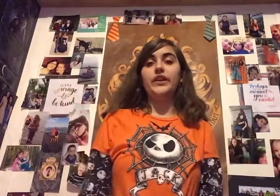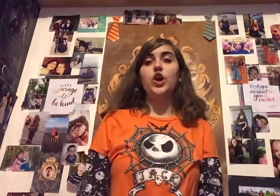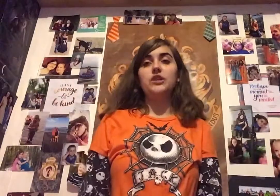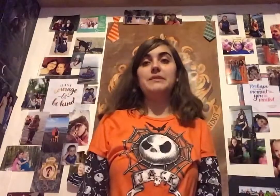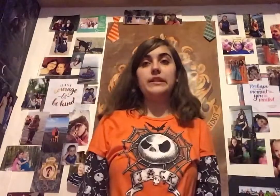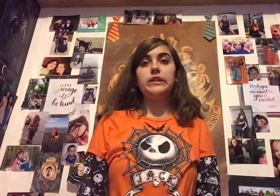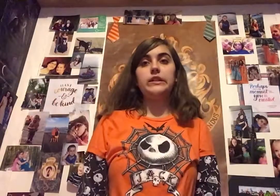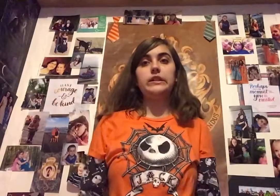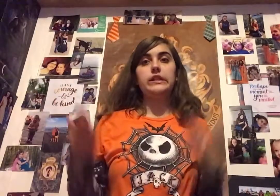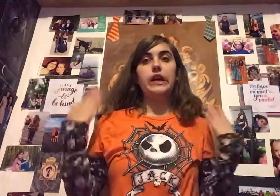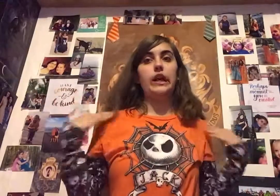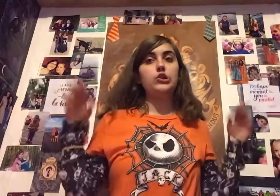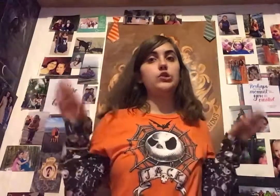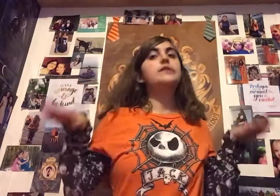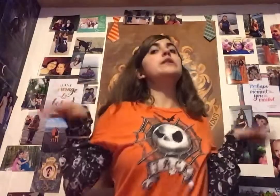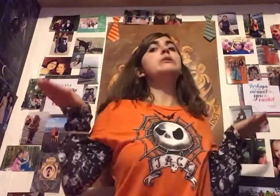hard to be serious and say angel.